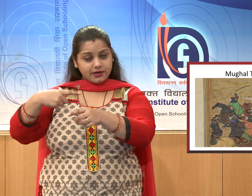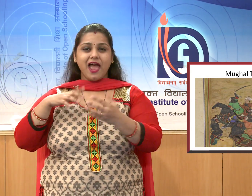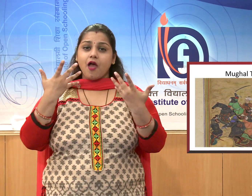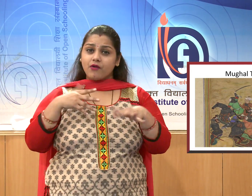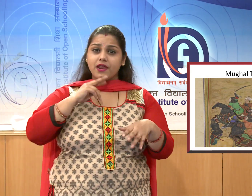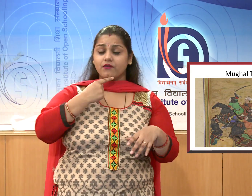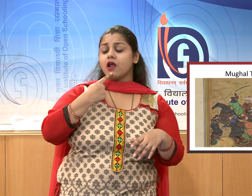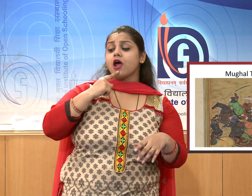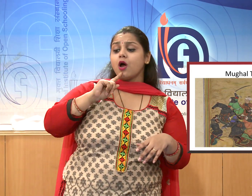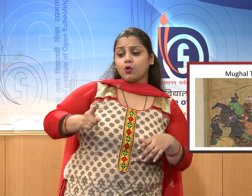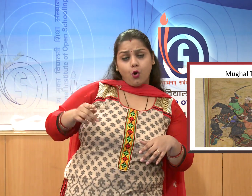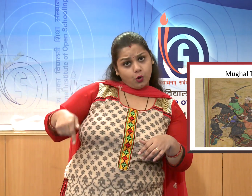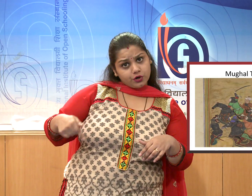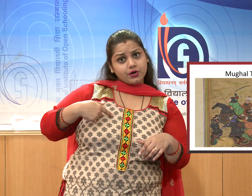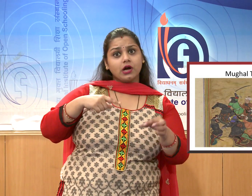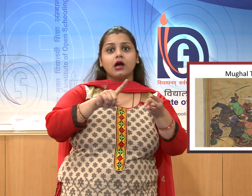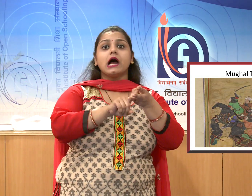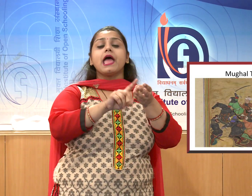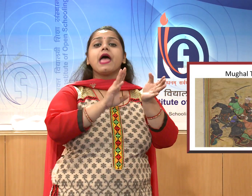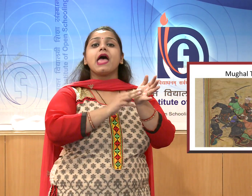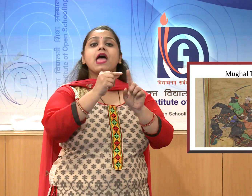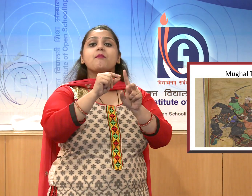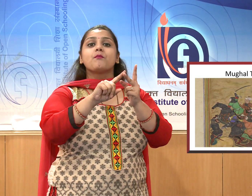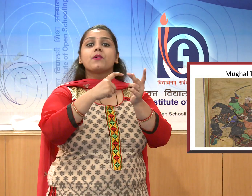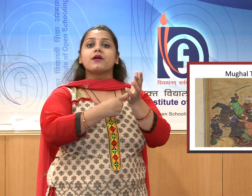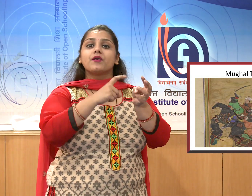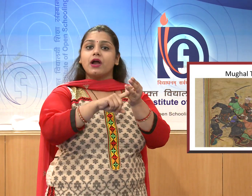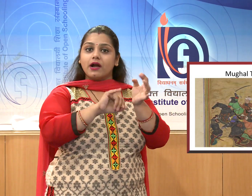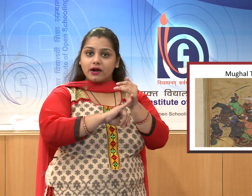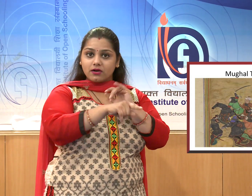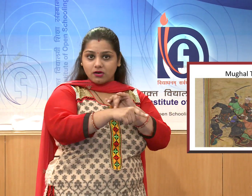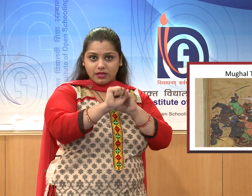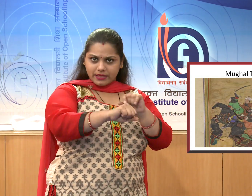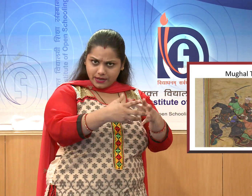whenever called upon by the emperors to do so.